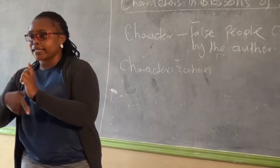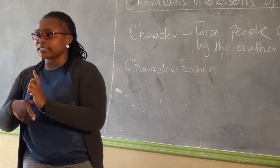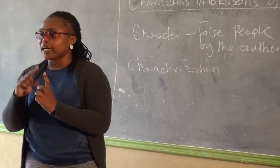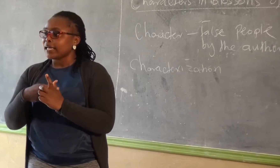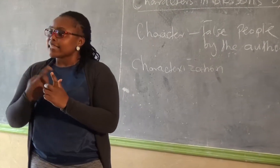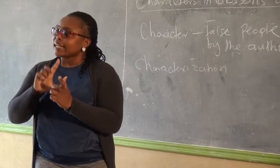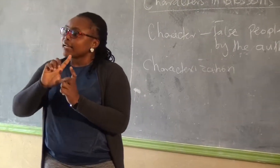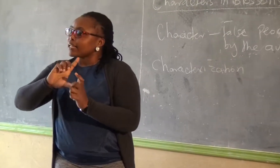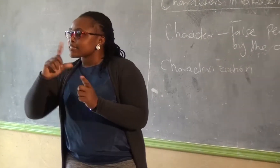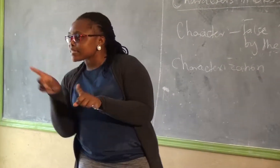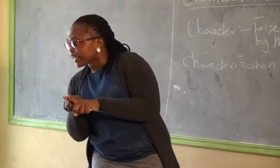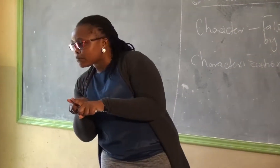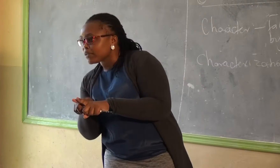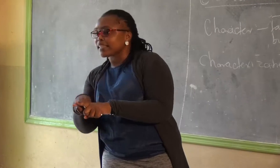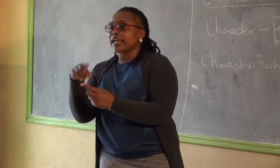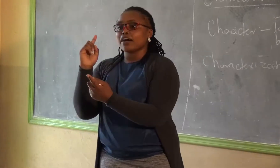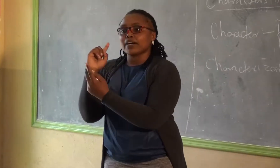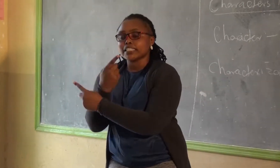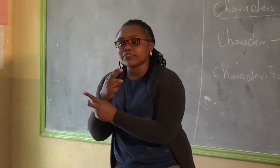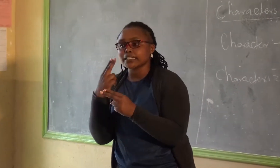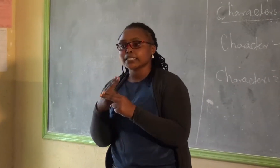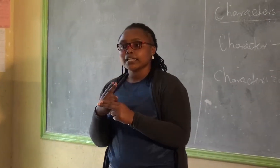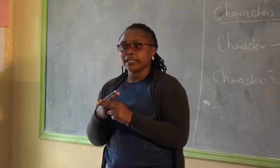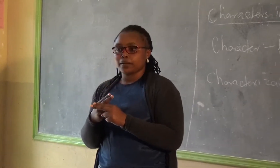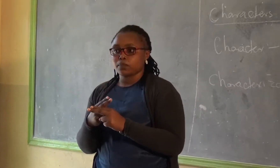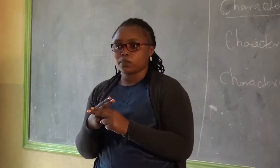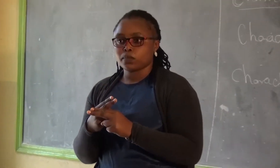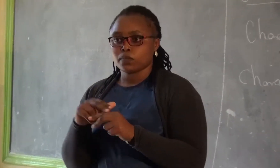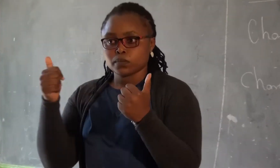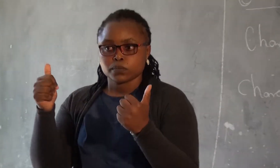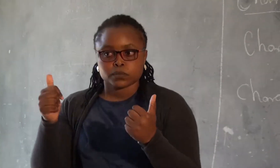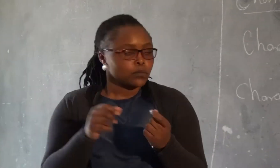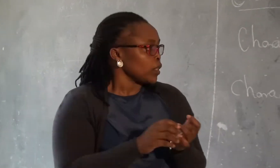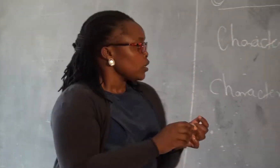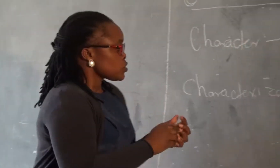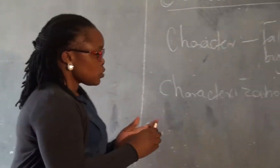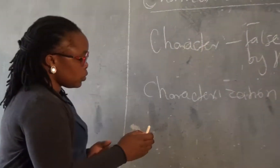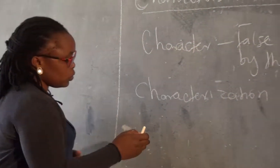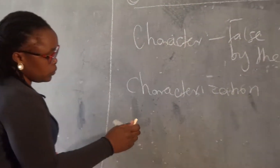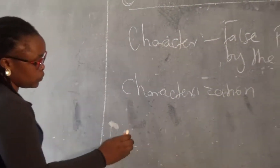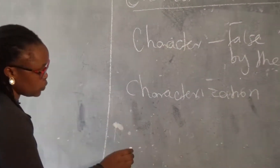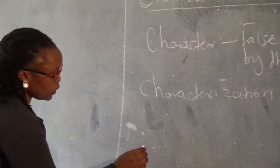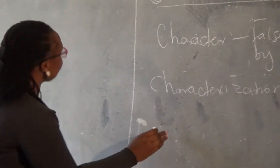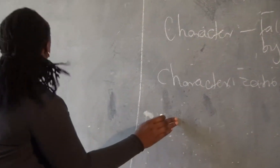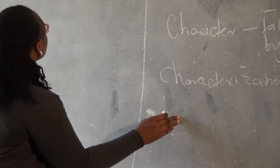later, then same, they have a different name. So we have them.